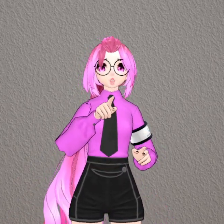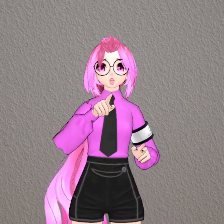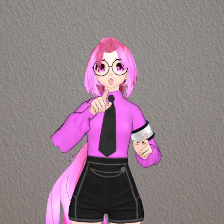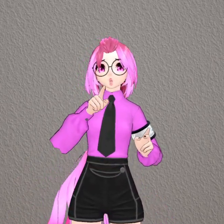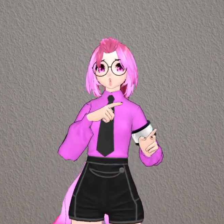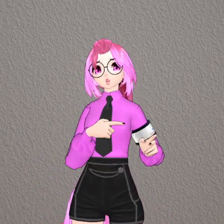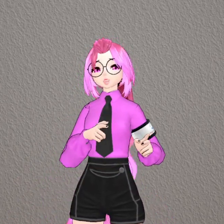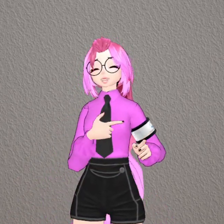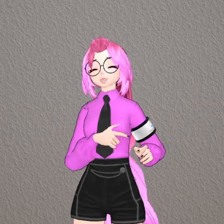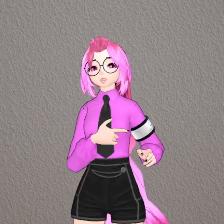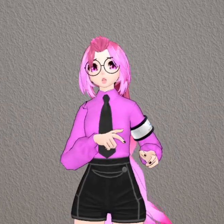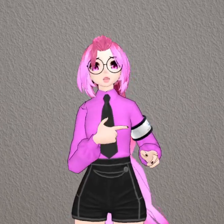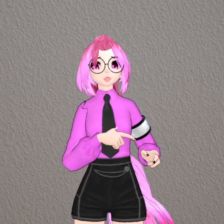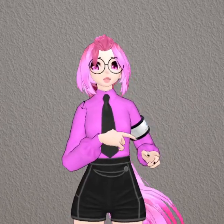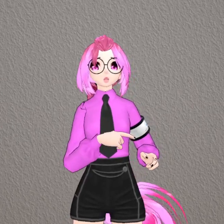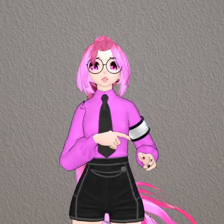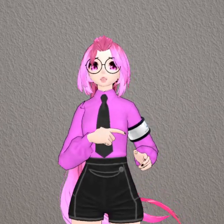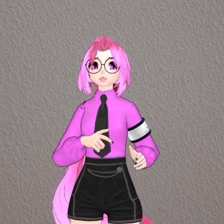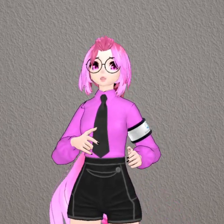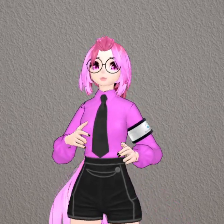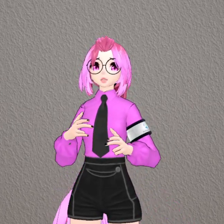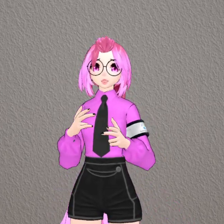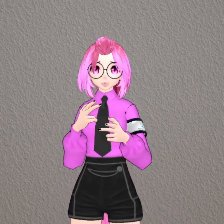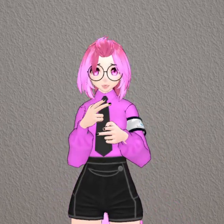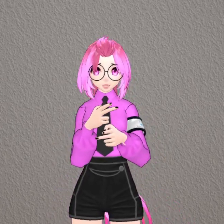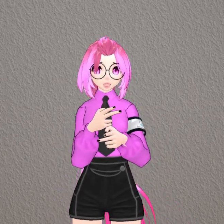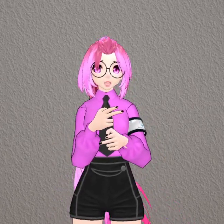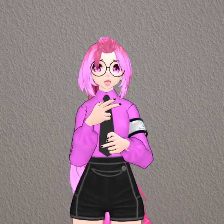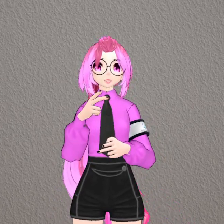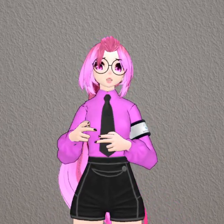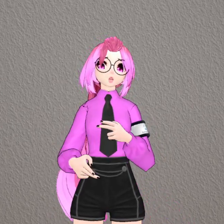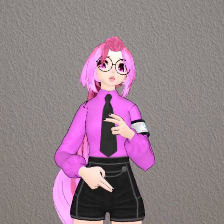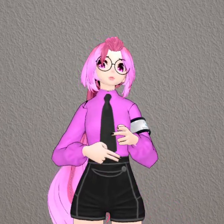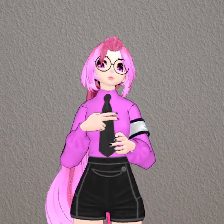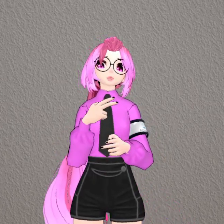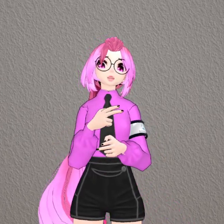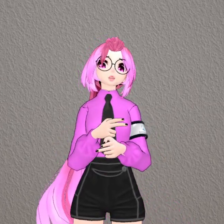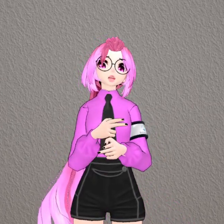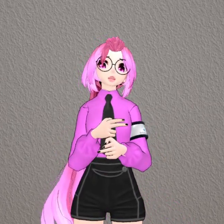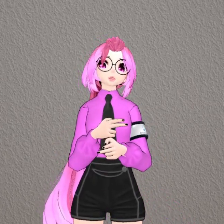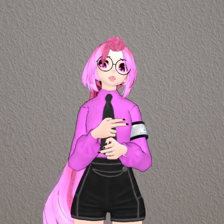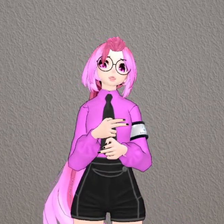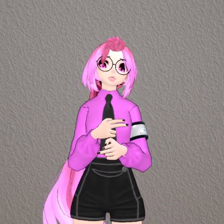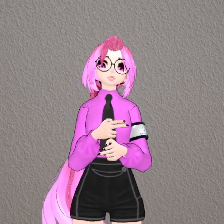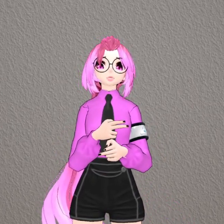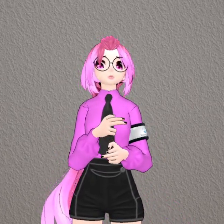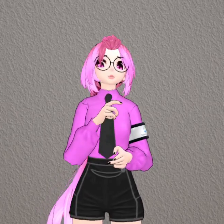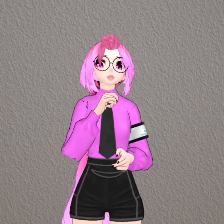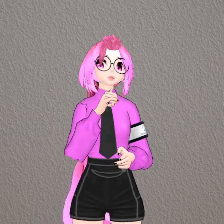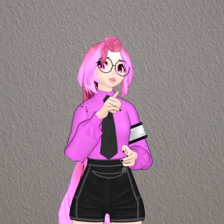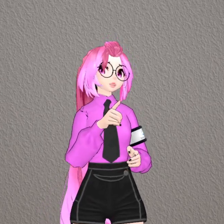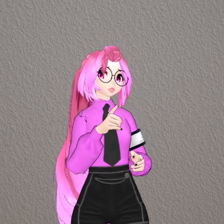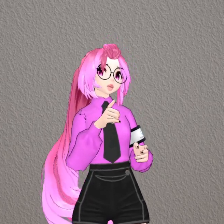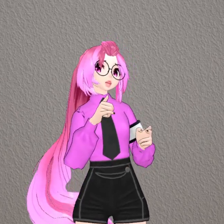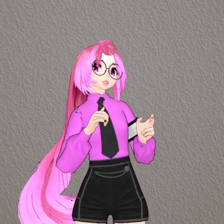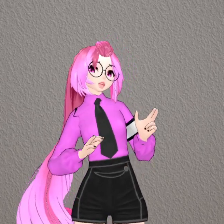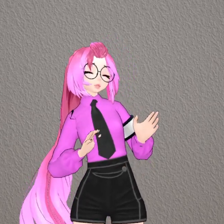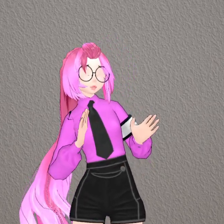teach you the super lazy way as well. Is you can also do it like this. But this is not like